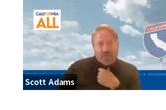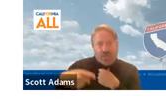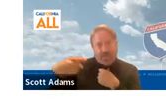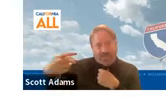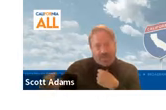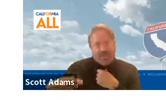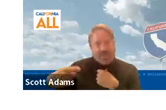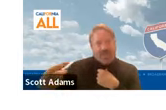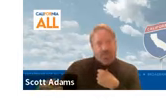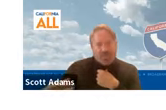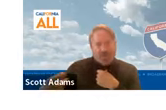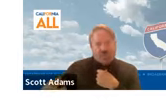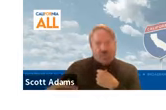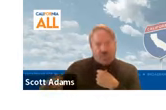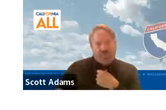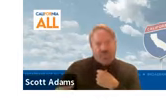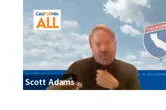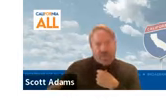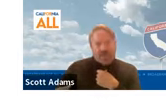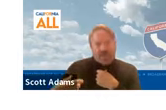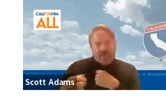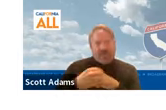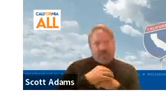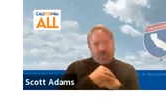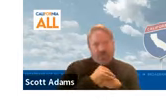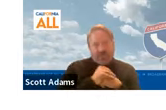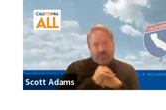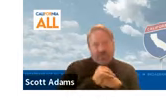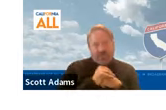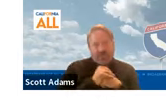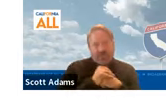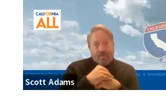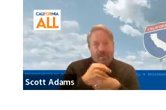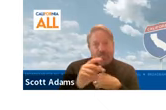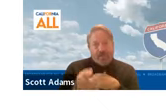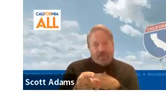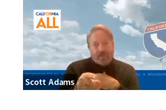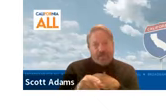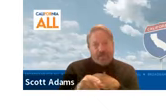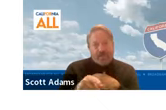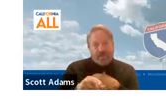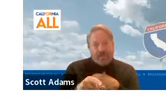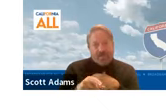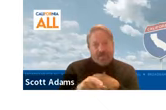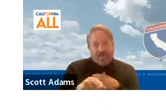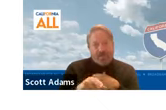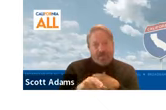basis, we can then think more long term about how we can support that. But I wanted to